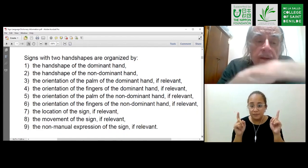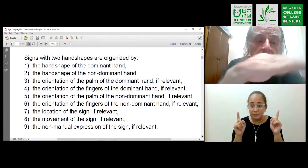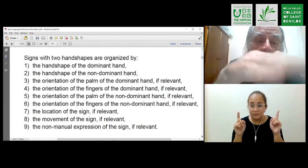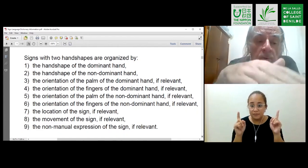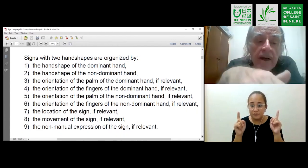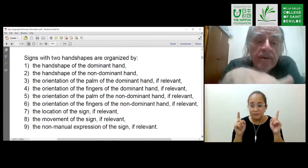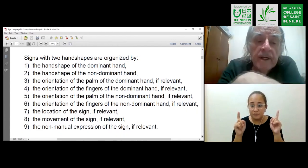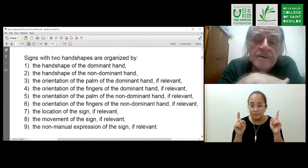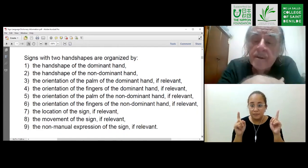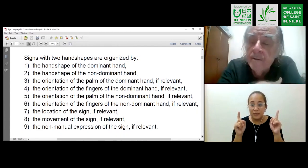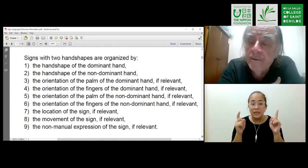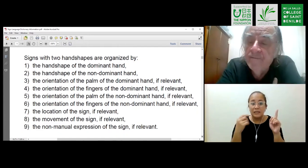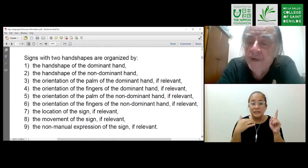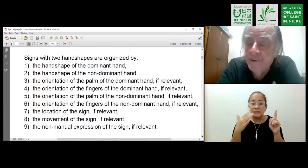Then go down the list until you're finished.